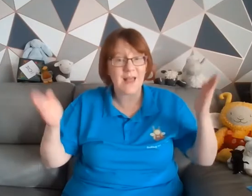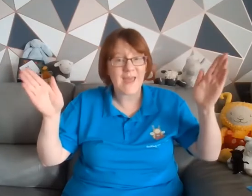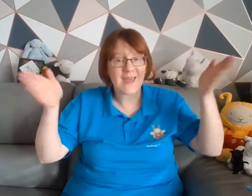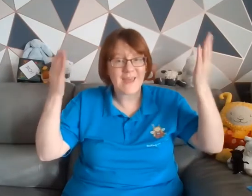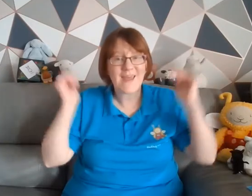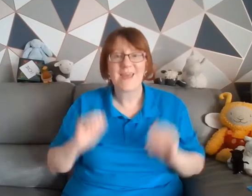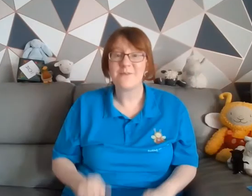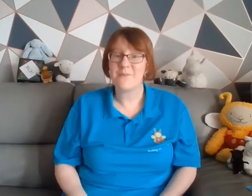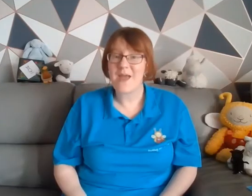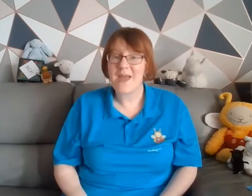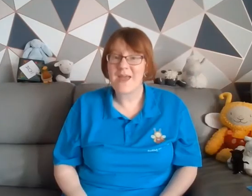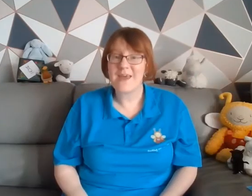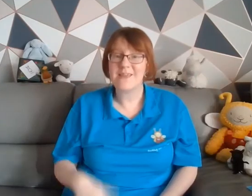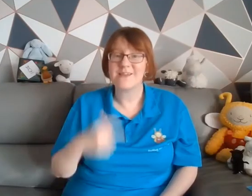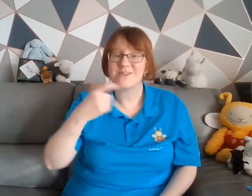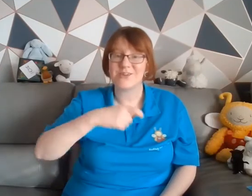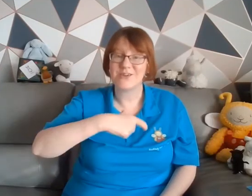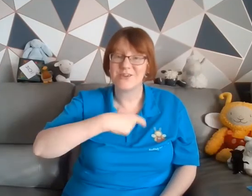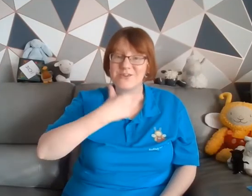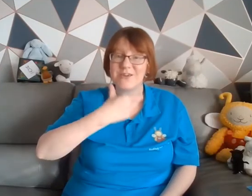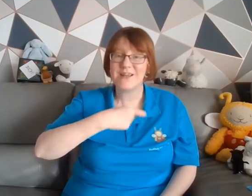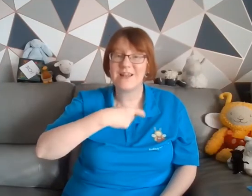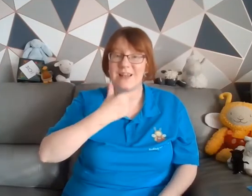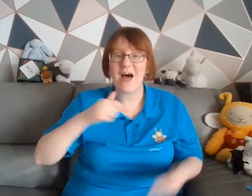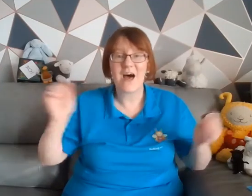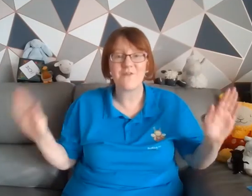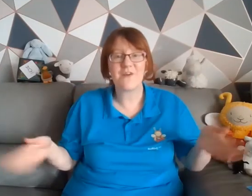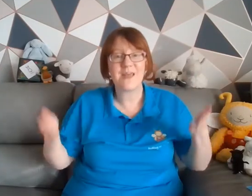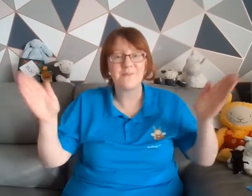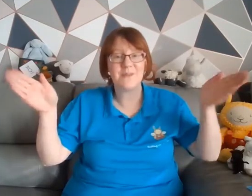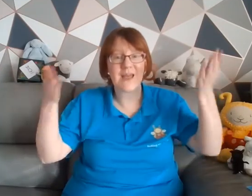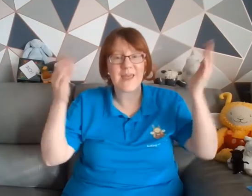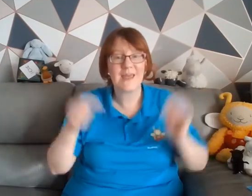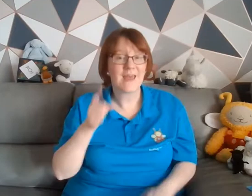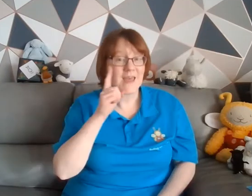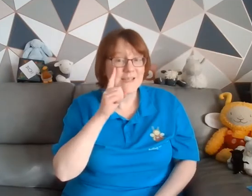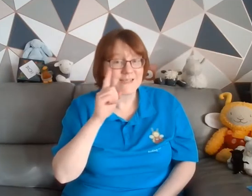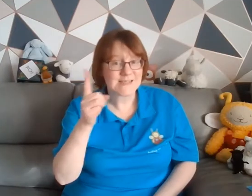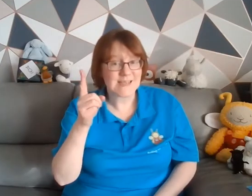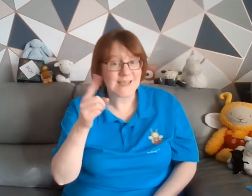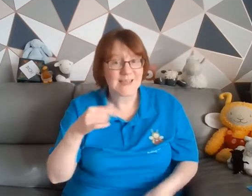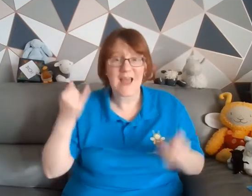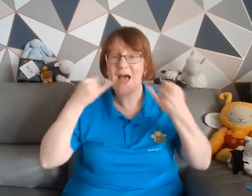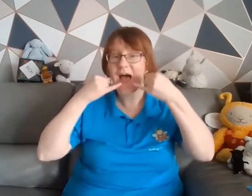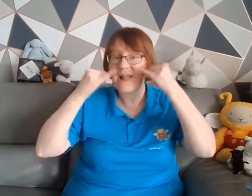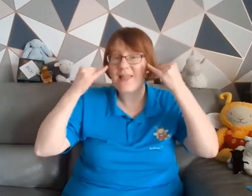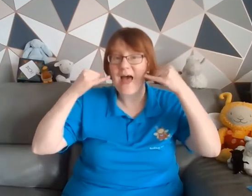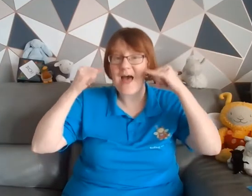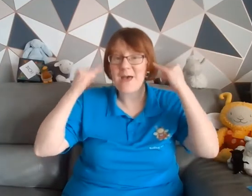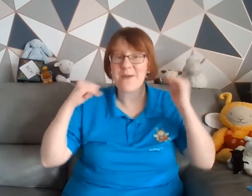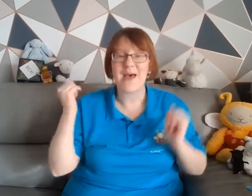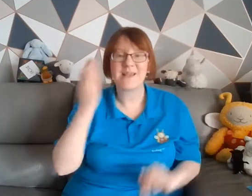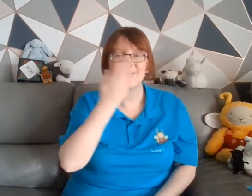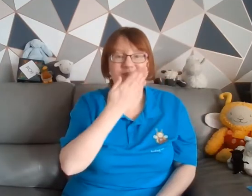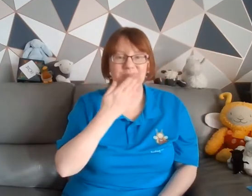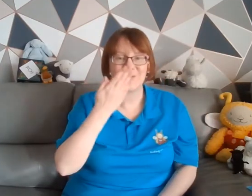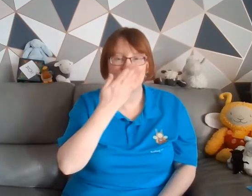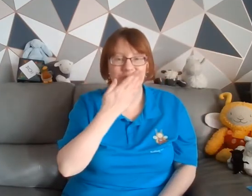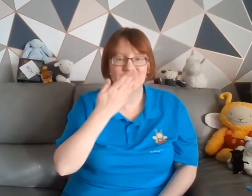play. It made the children laugh and play to see a lamb at